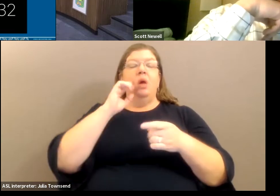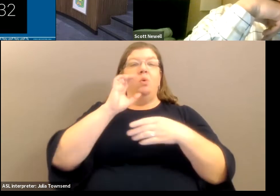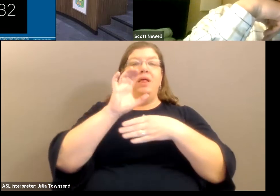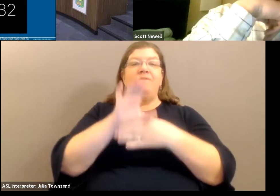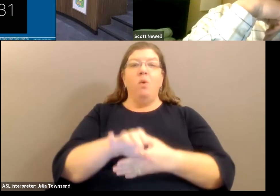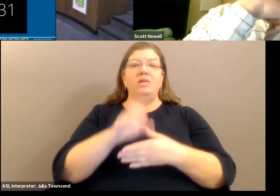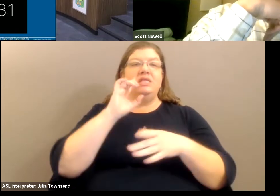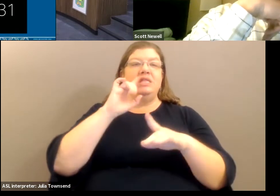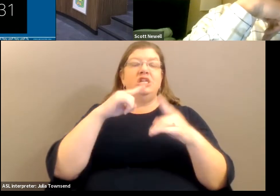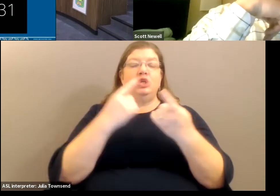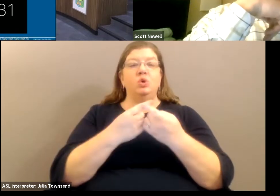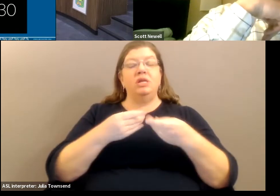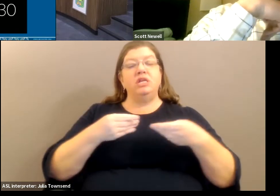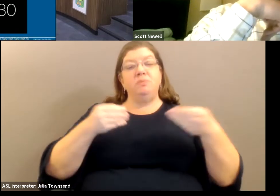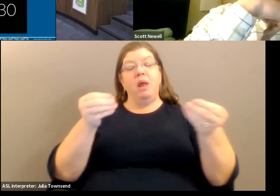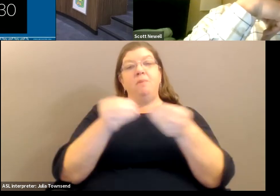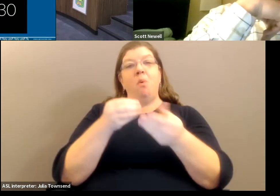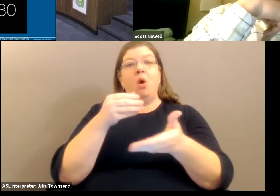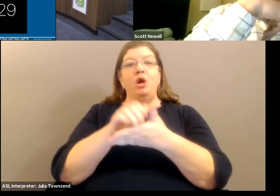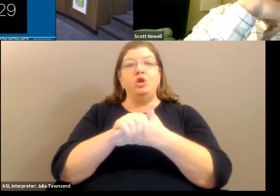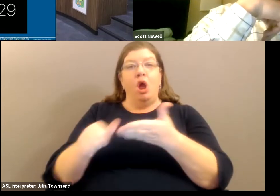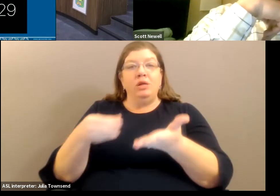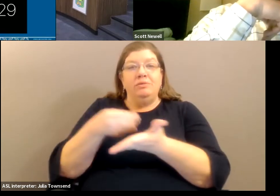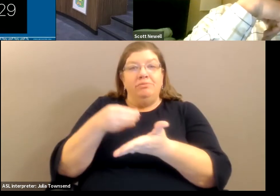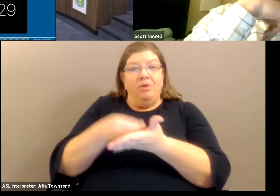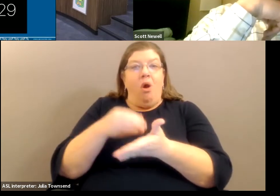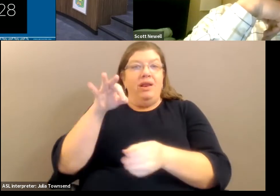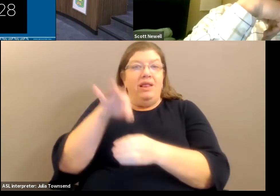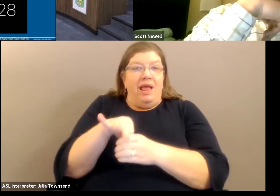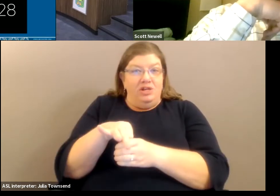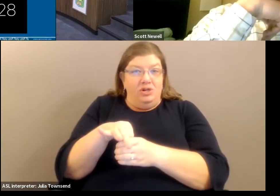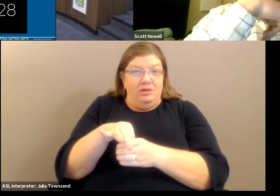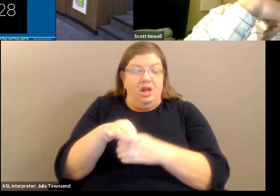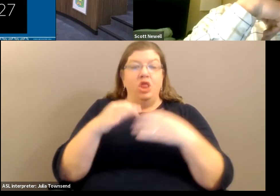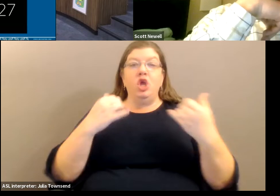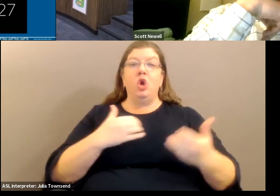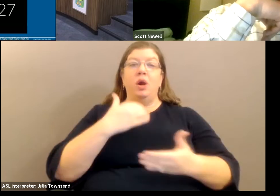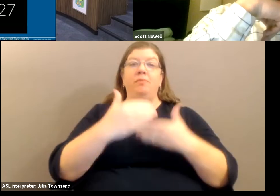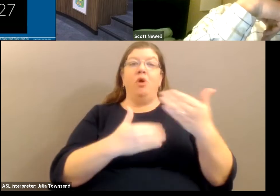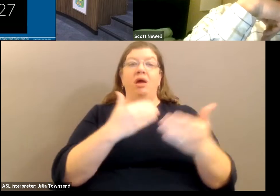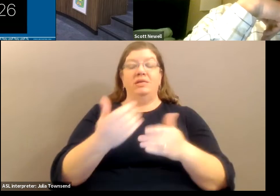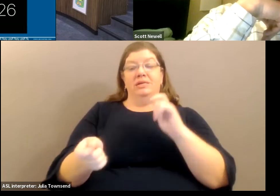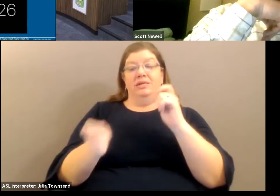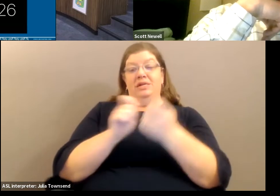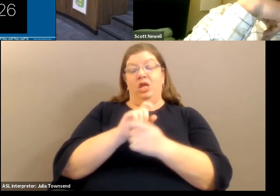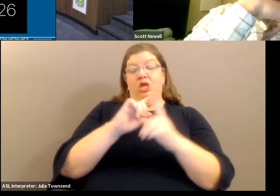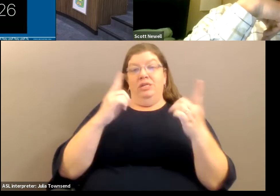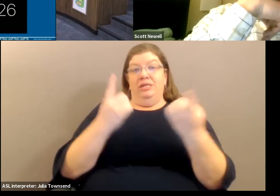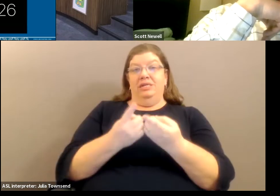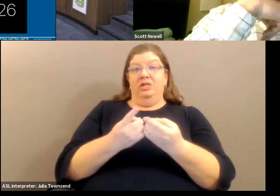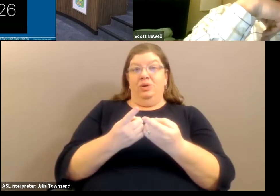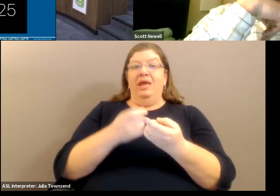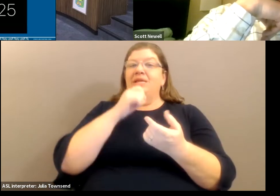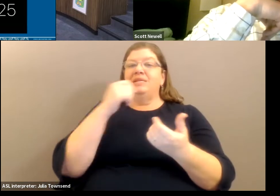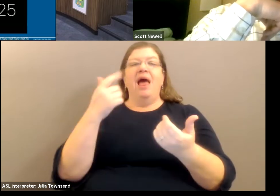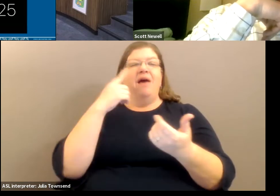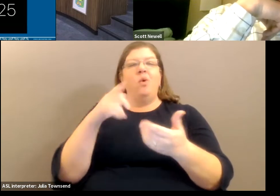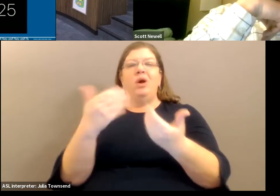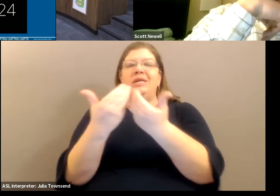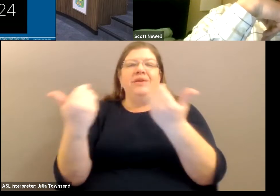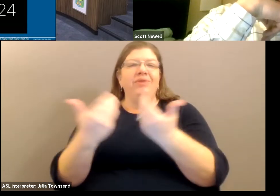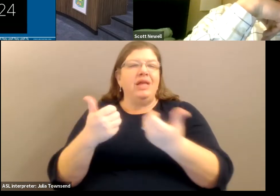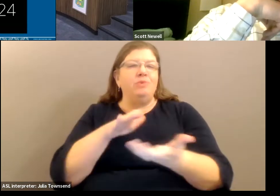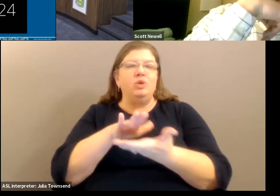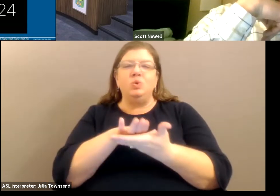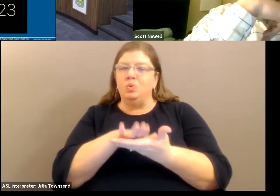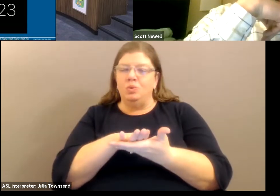to spend more tax dollars on elections. The purpose of the current process, redistricting, is not to divvy up school sites. It's to ensure